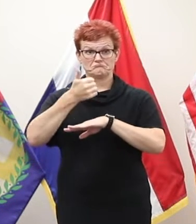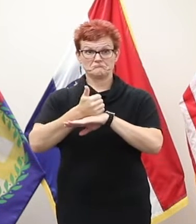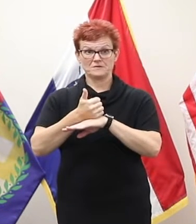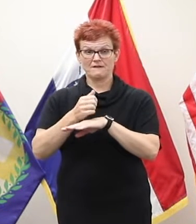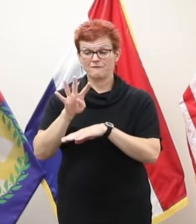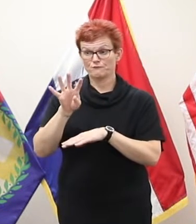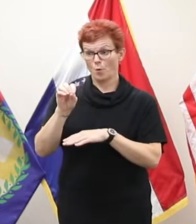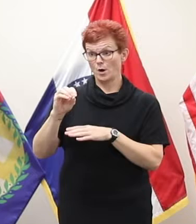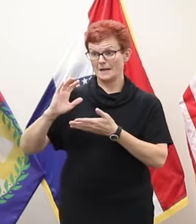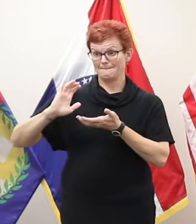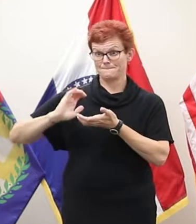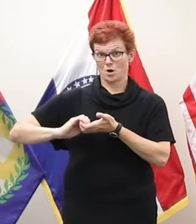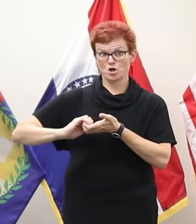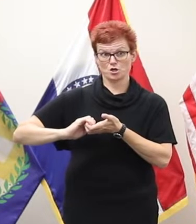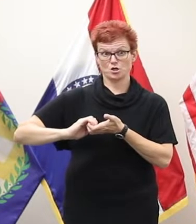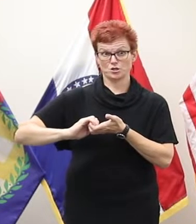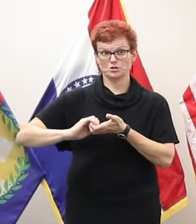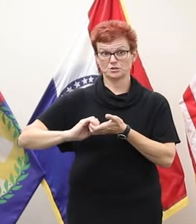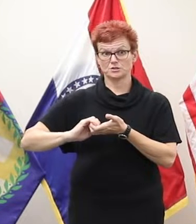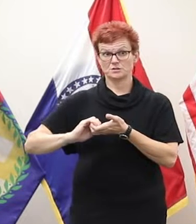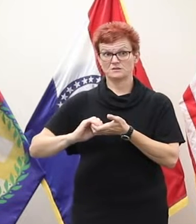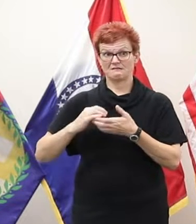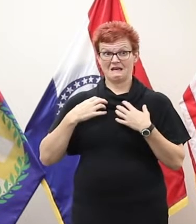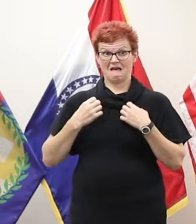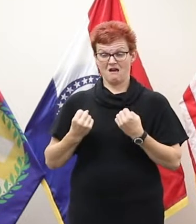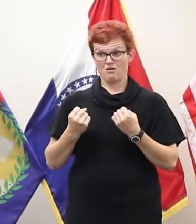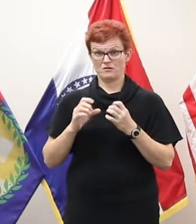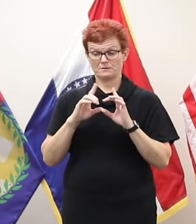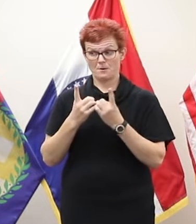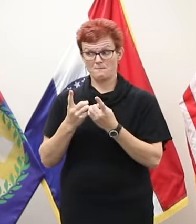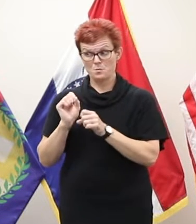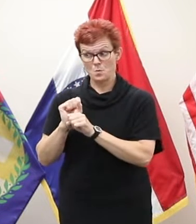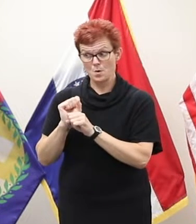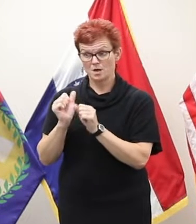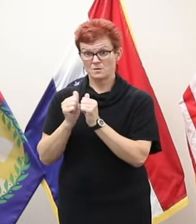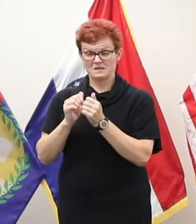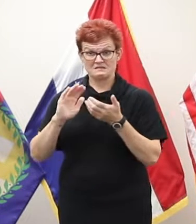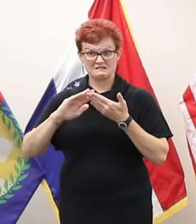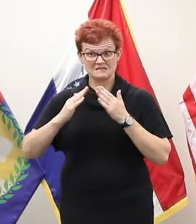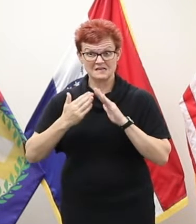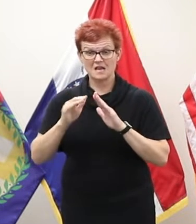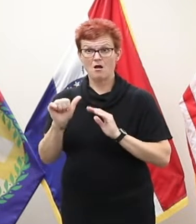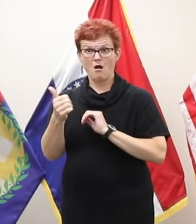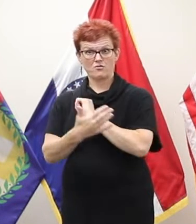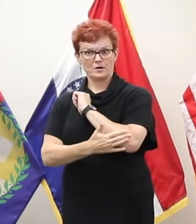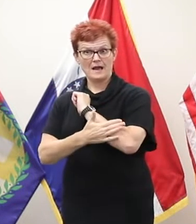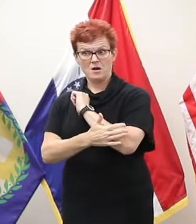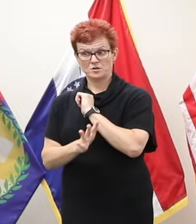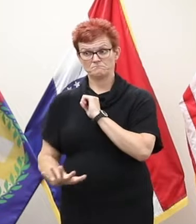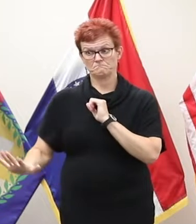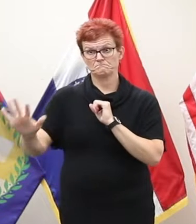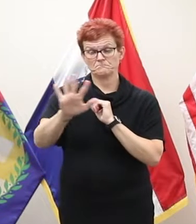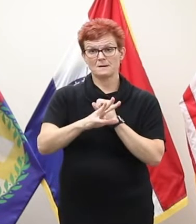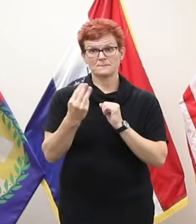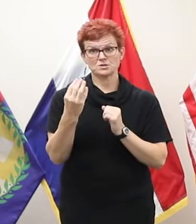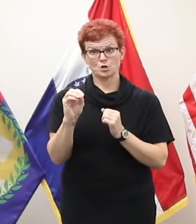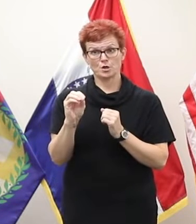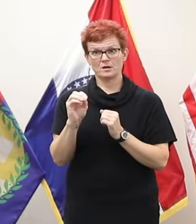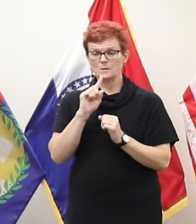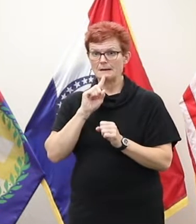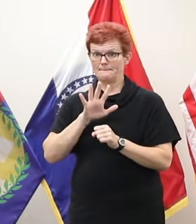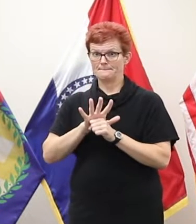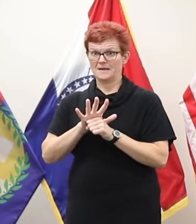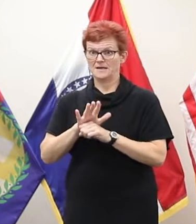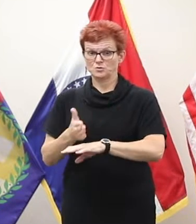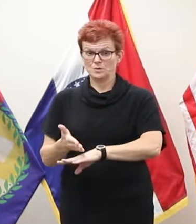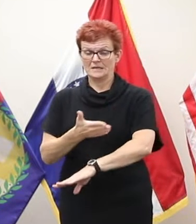Department. And as we deepen our partnerships and work with the city and other counties in the bi-state region, we do so with a commitment to